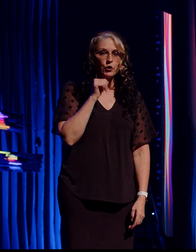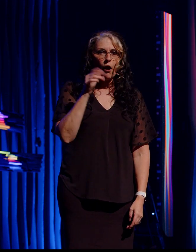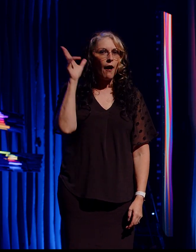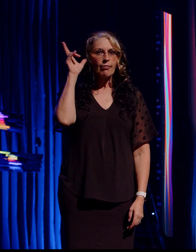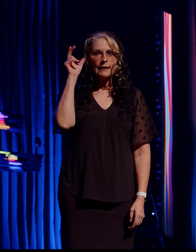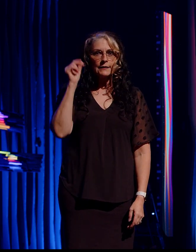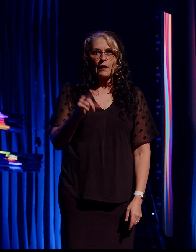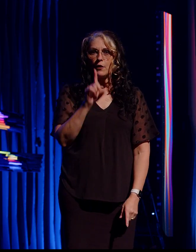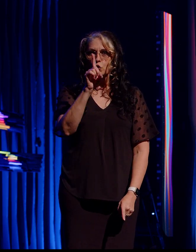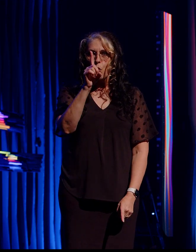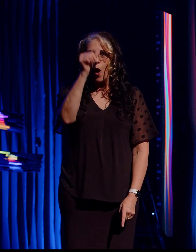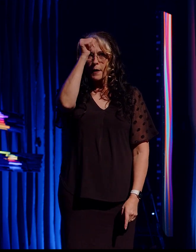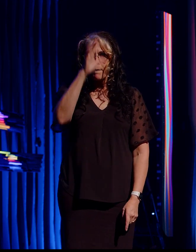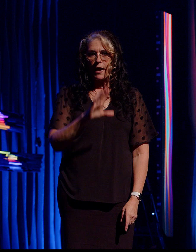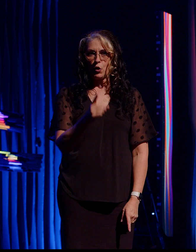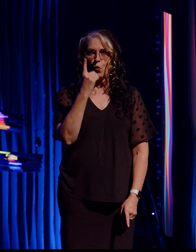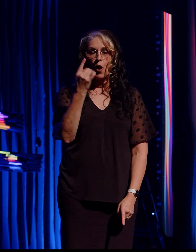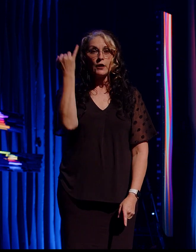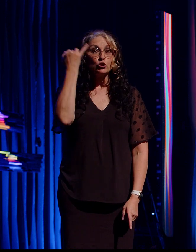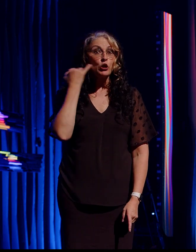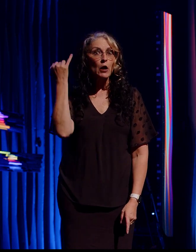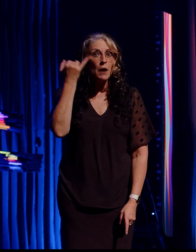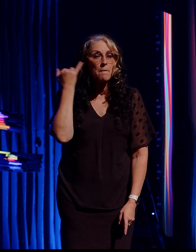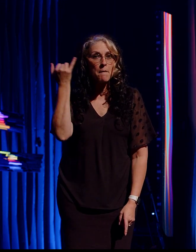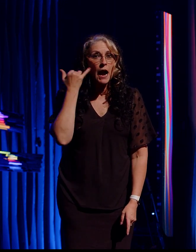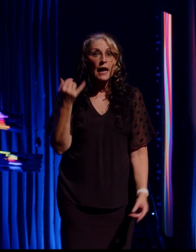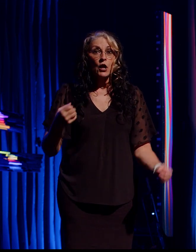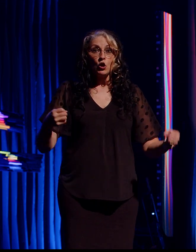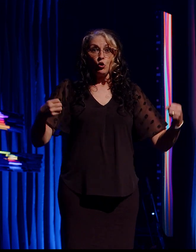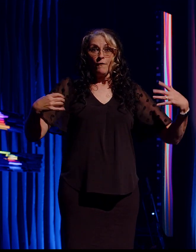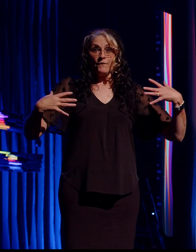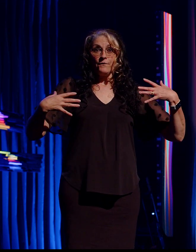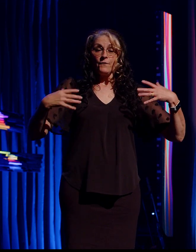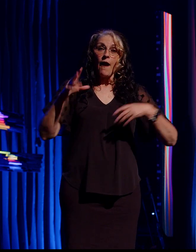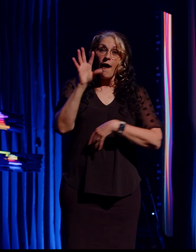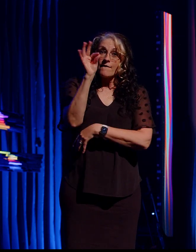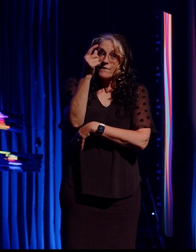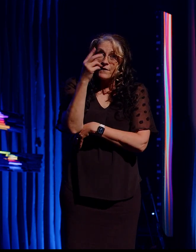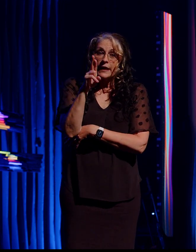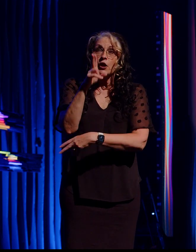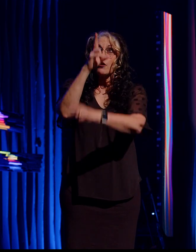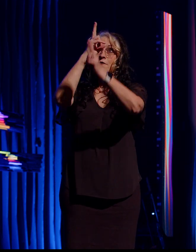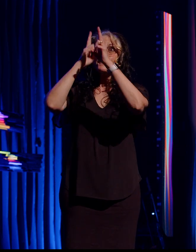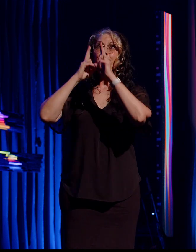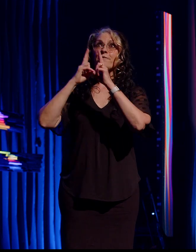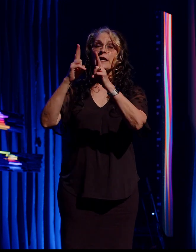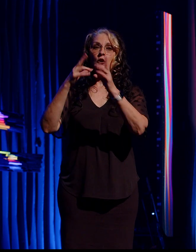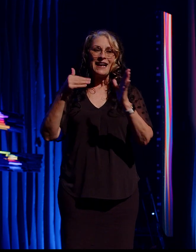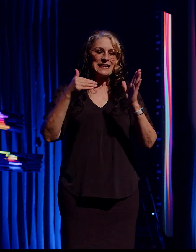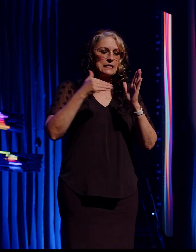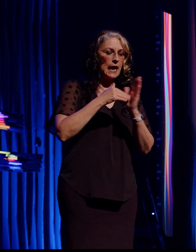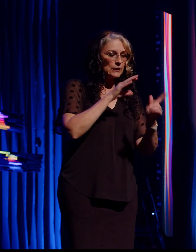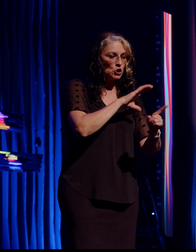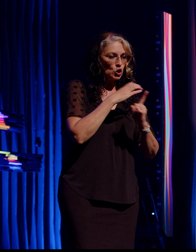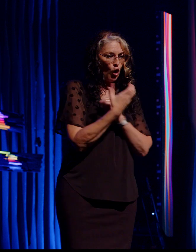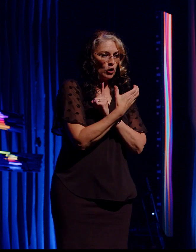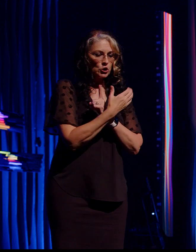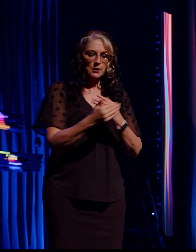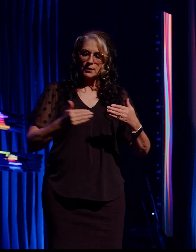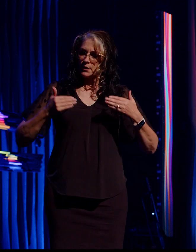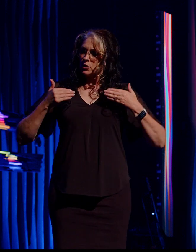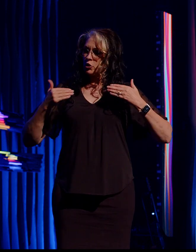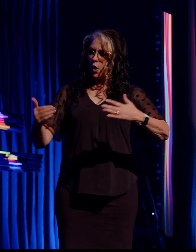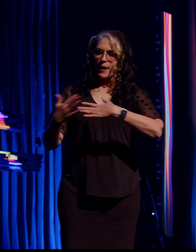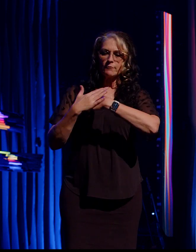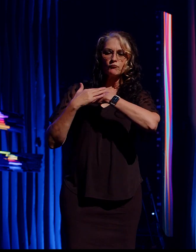really one man, Jeremiah, who feared the Lord and was willing to go against culture and do what God called